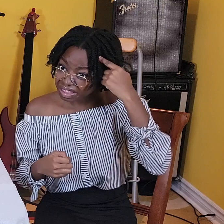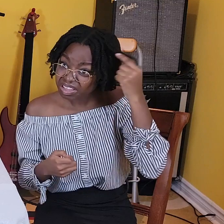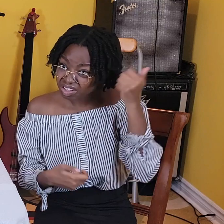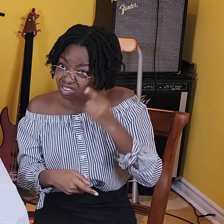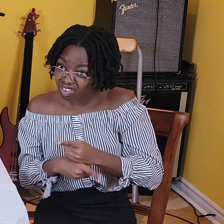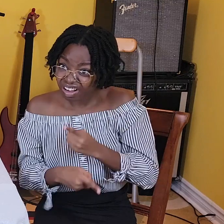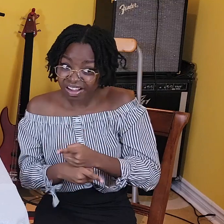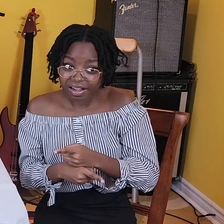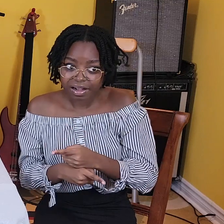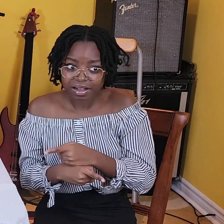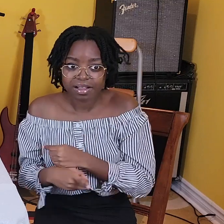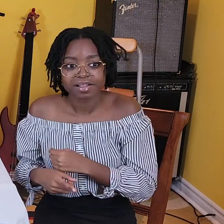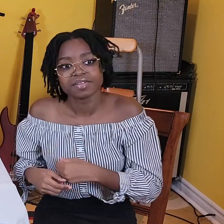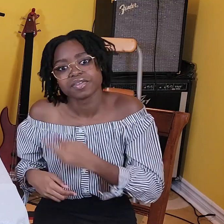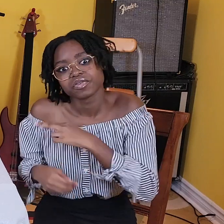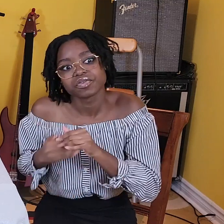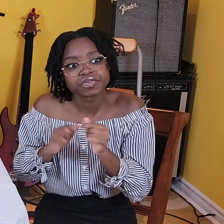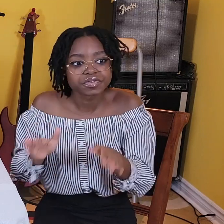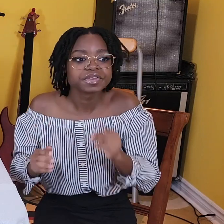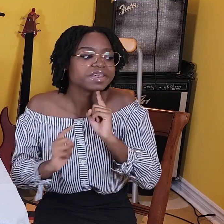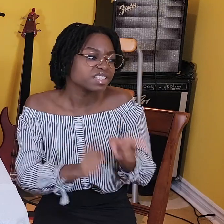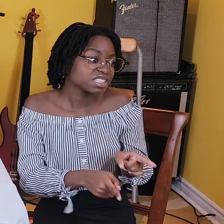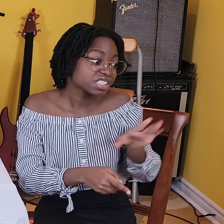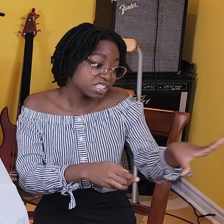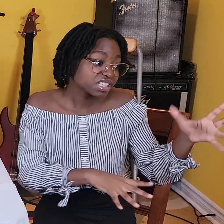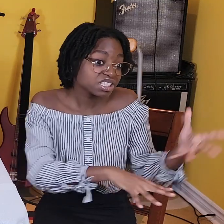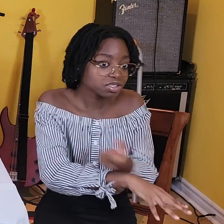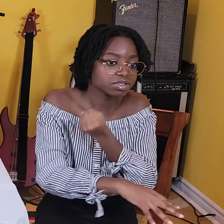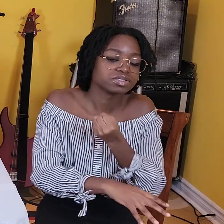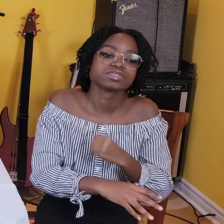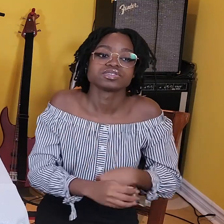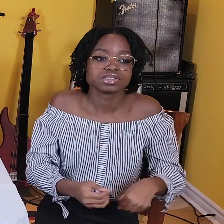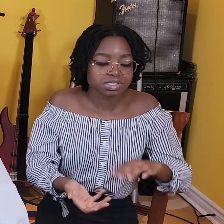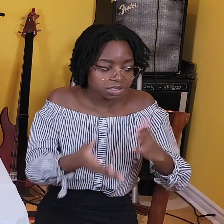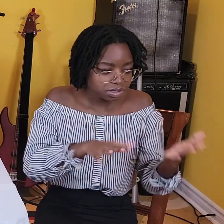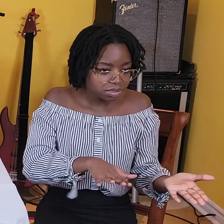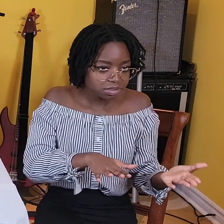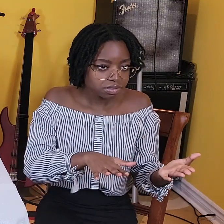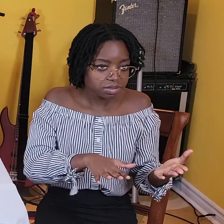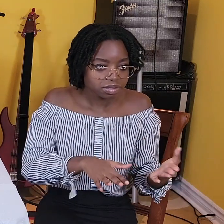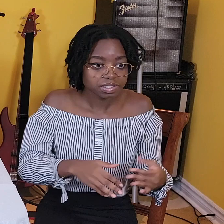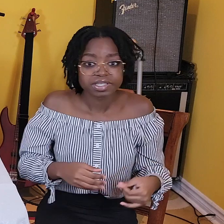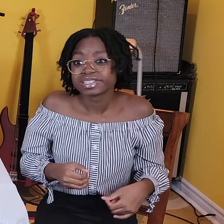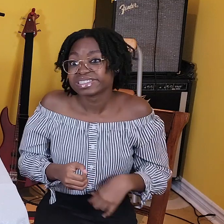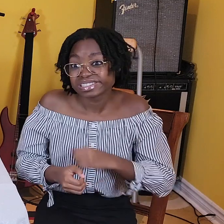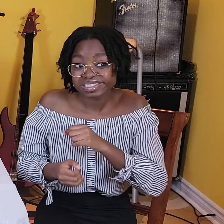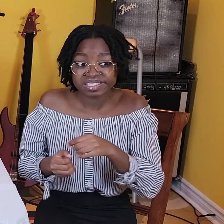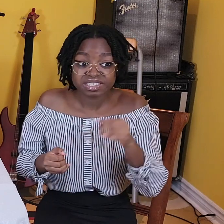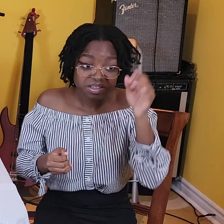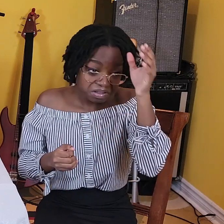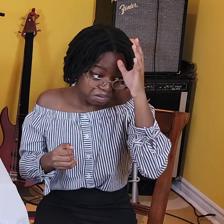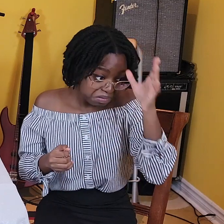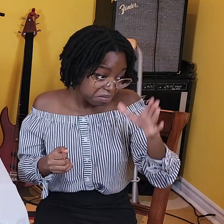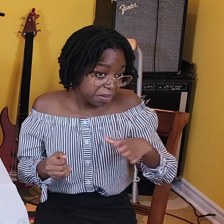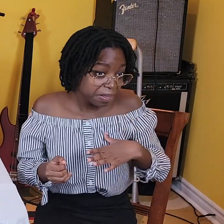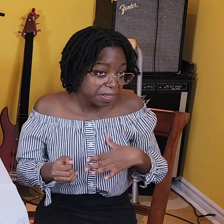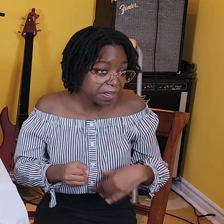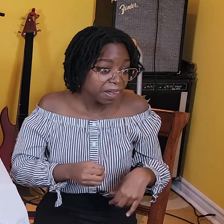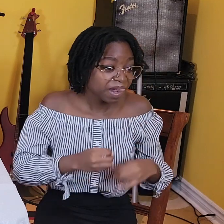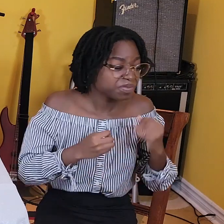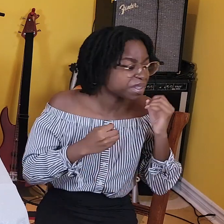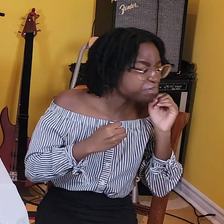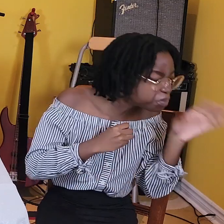deserving of death." Then they spat in his face and beat him, and others struck him with palms of their hands,